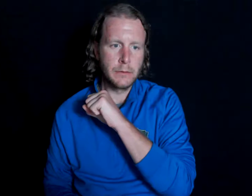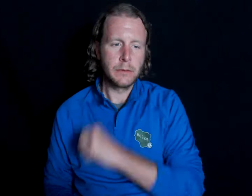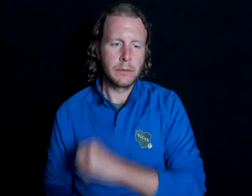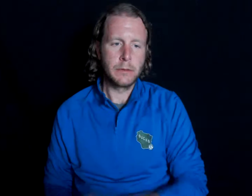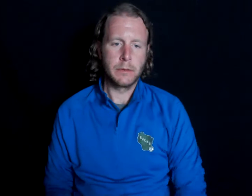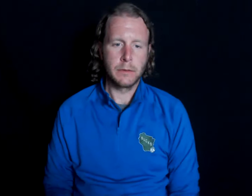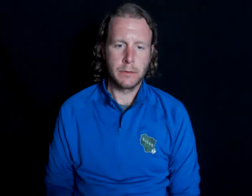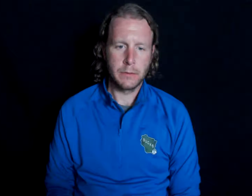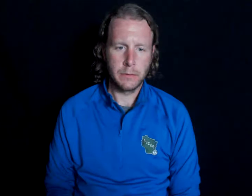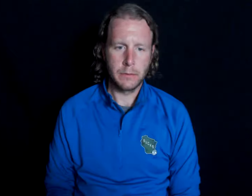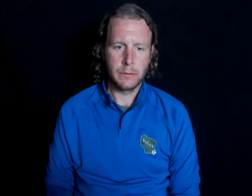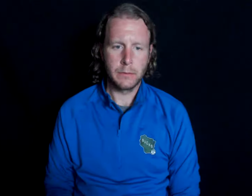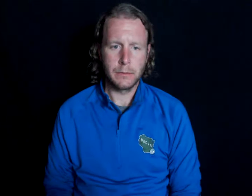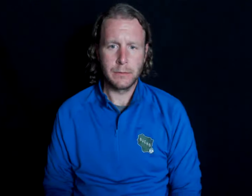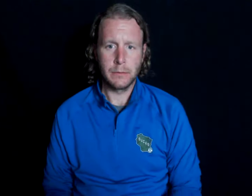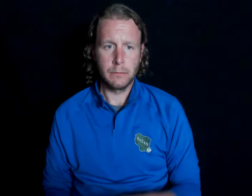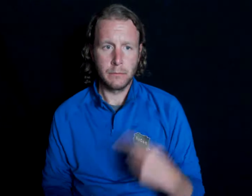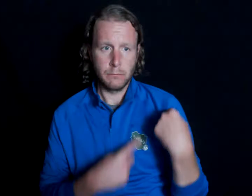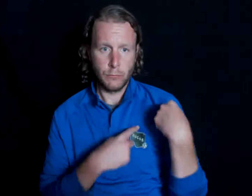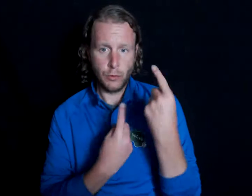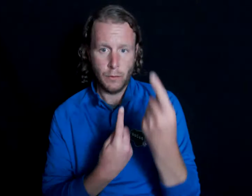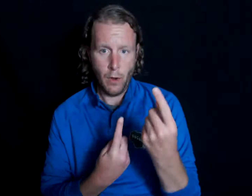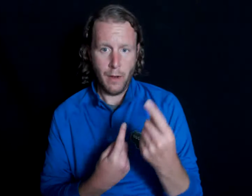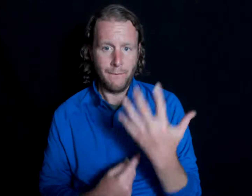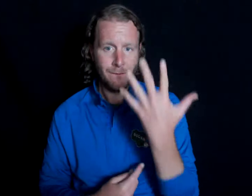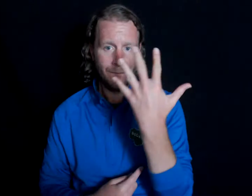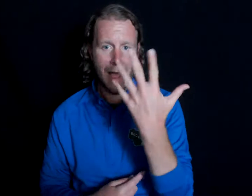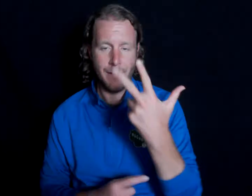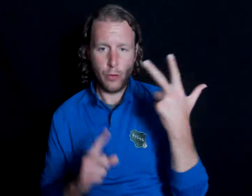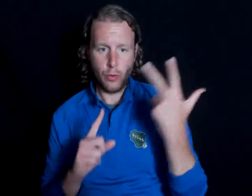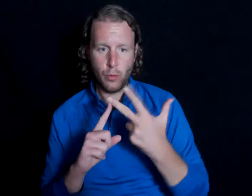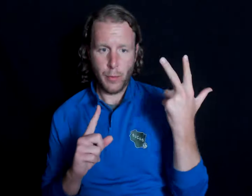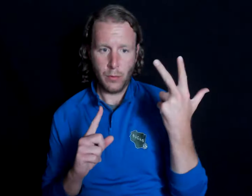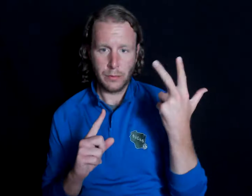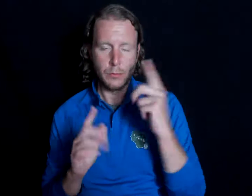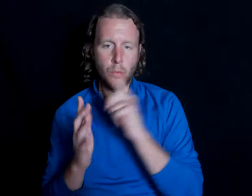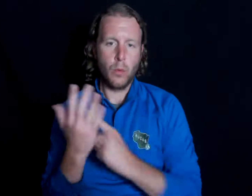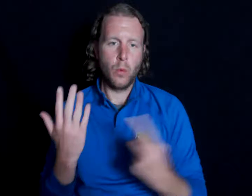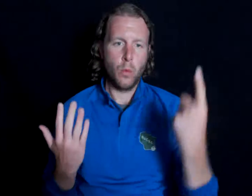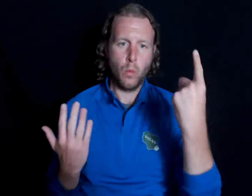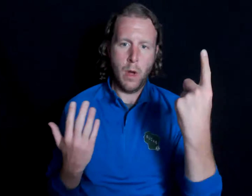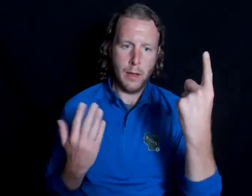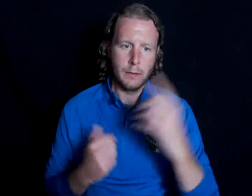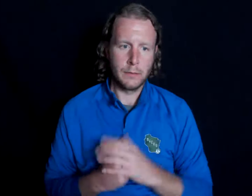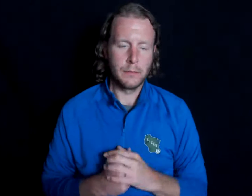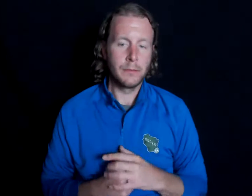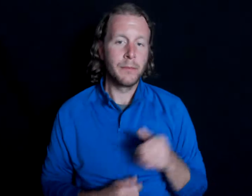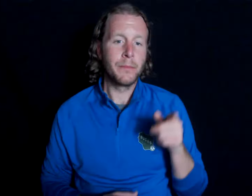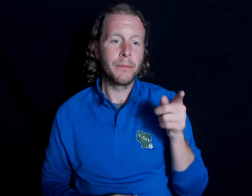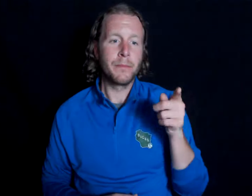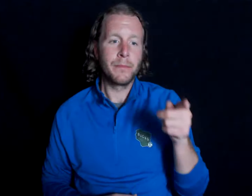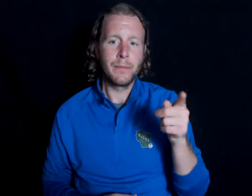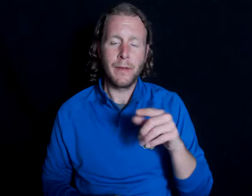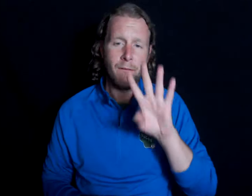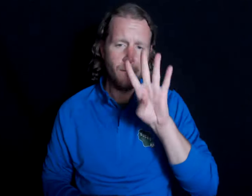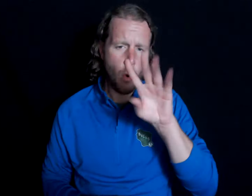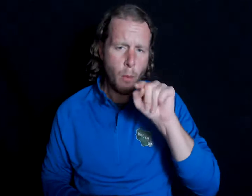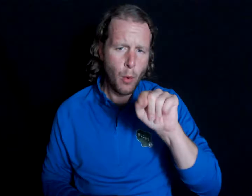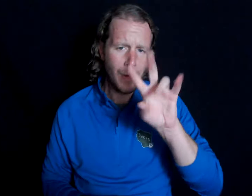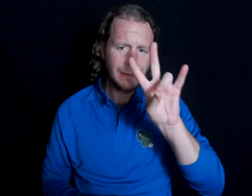He shot 4 of them, now 5 of them. Connect on 1. He averaged about 4.7 in the regular season, up significantly